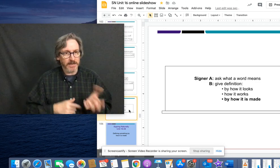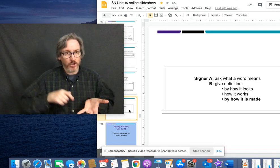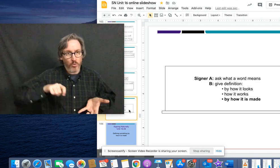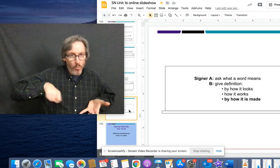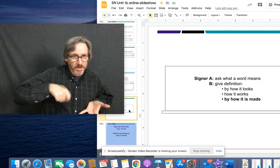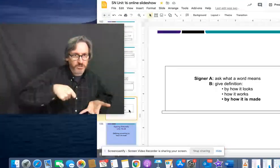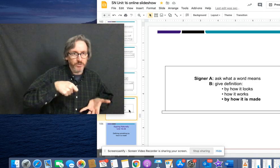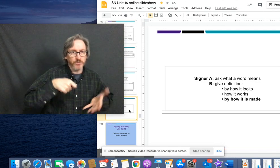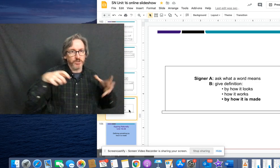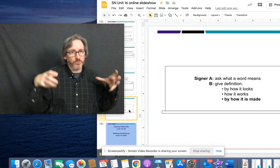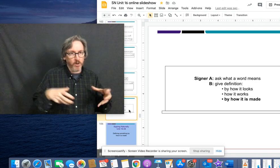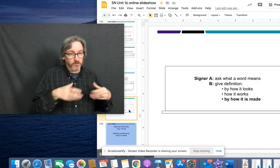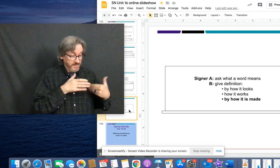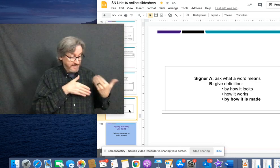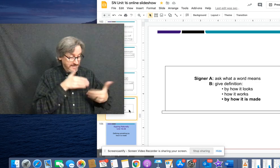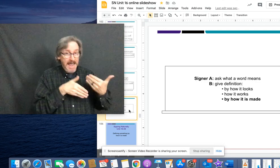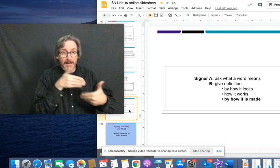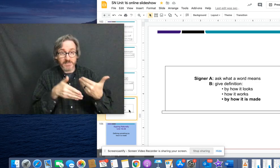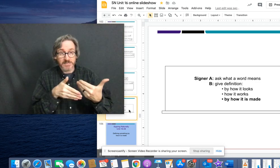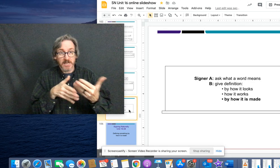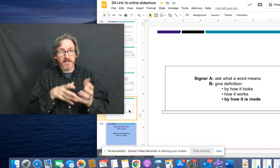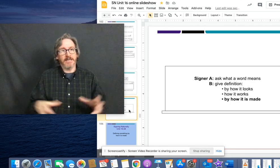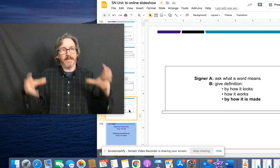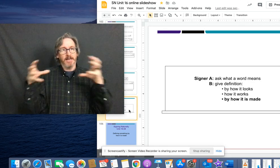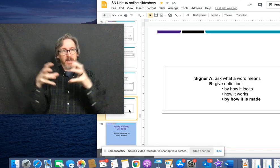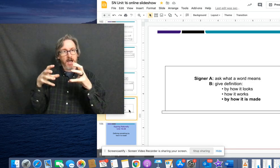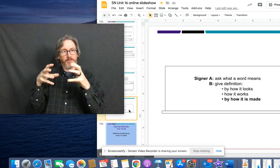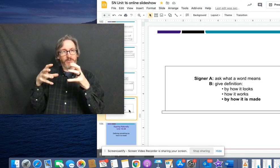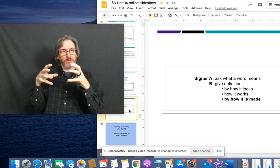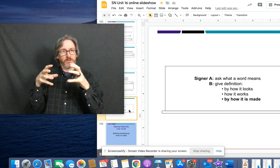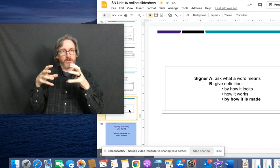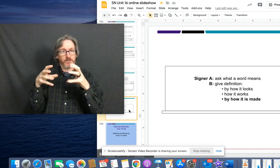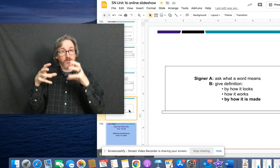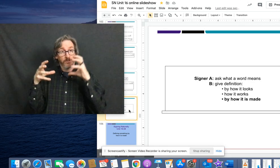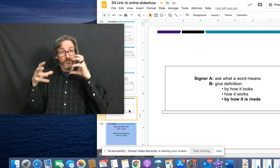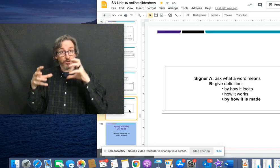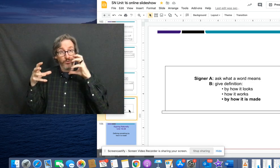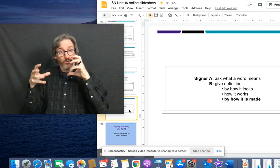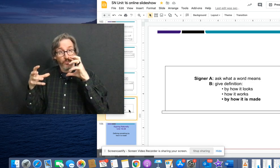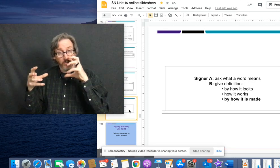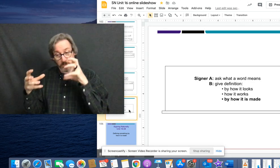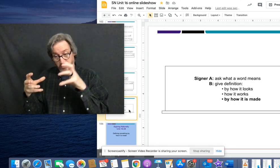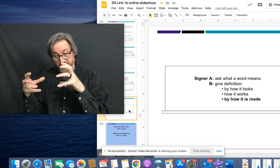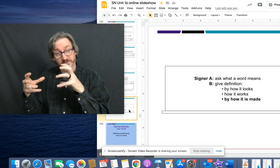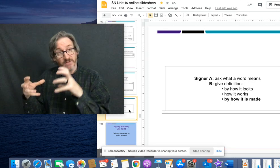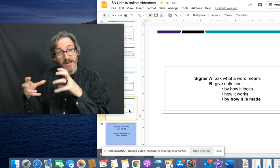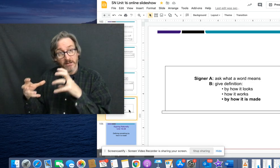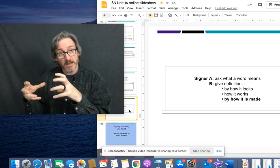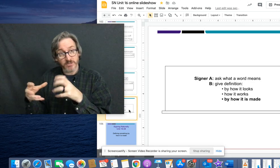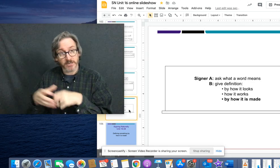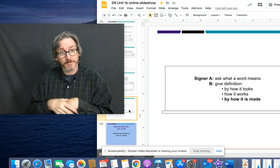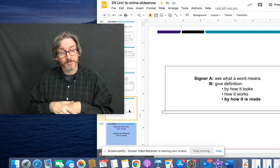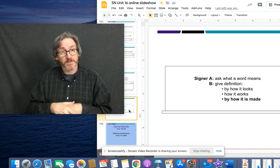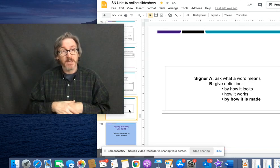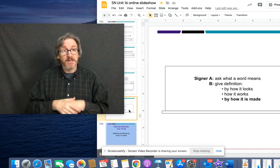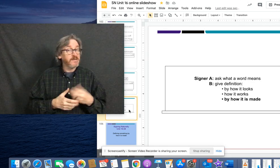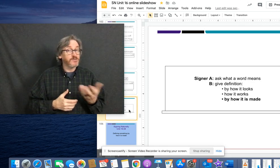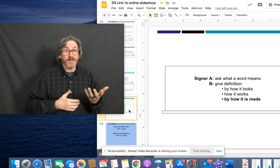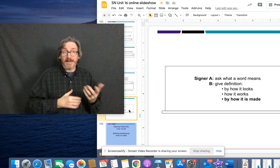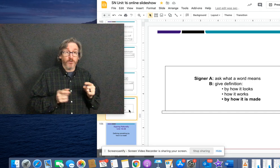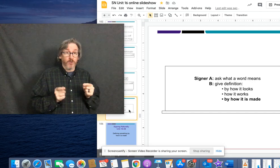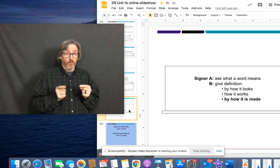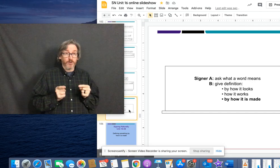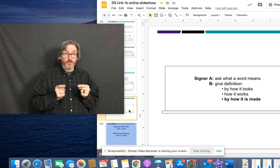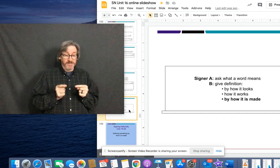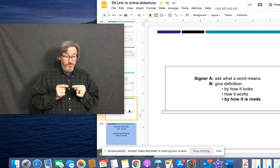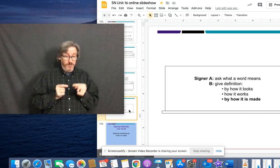it's made. What do you do? What are the steps leading up to this final object? So